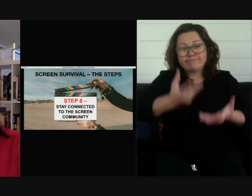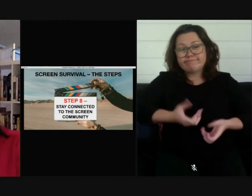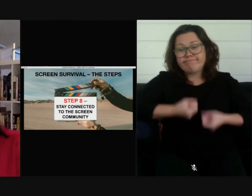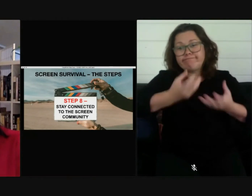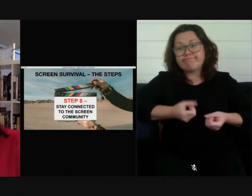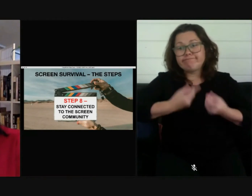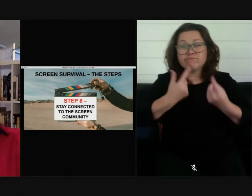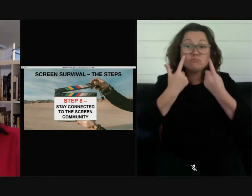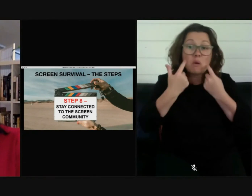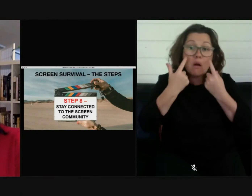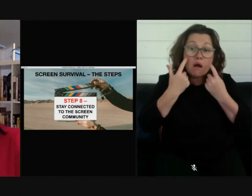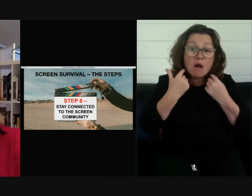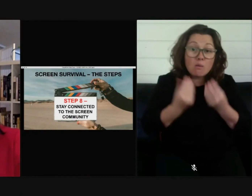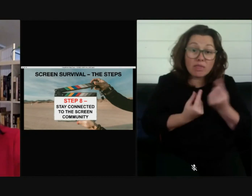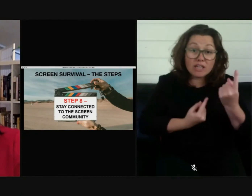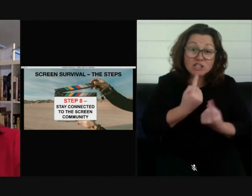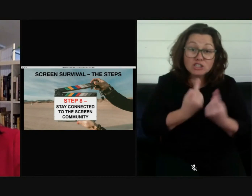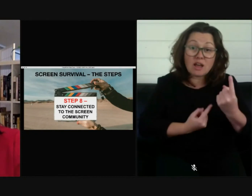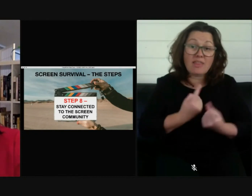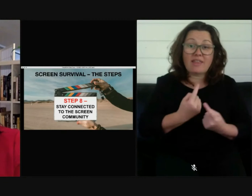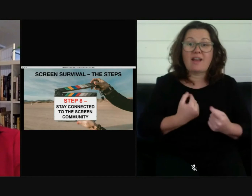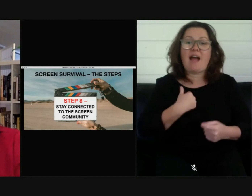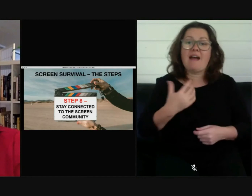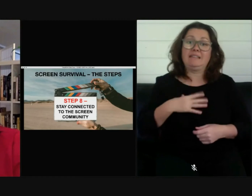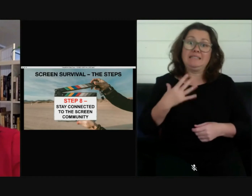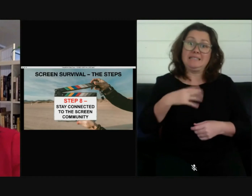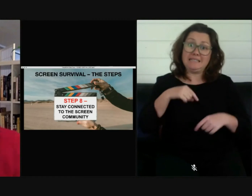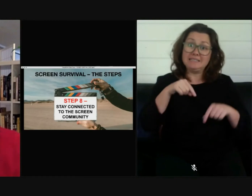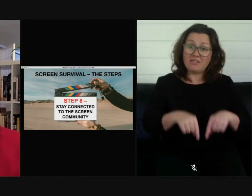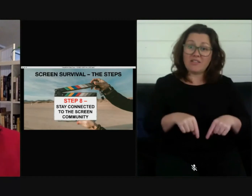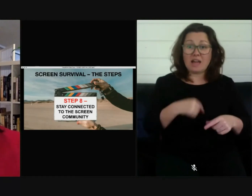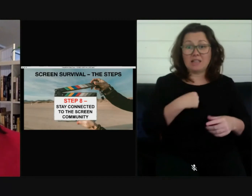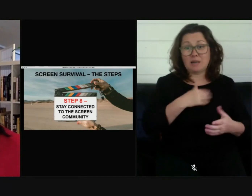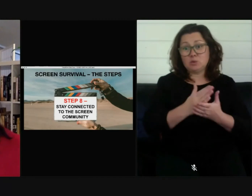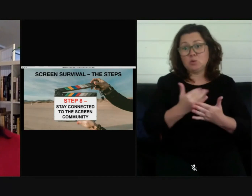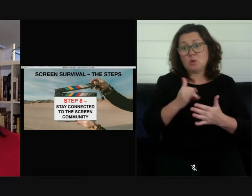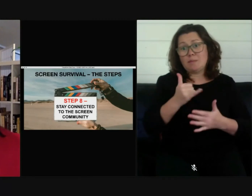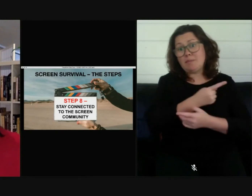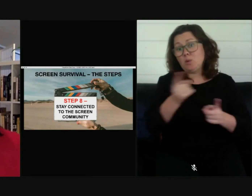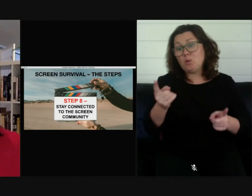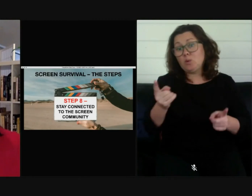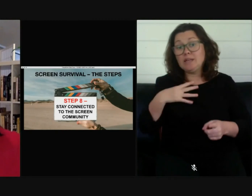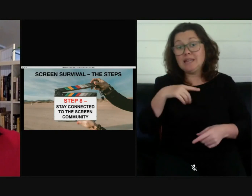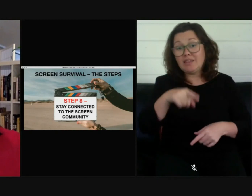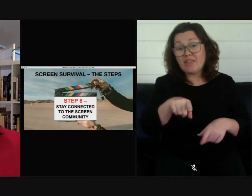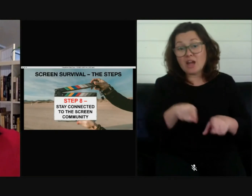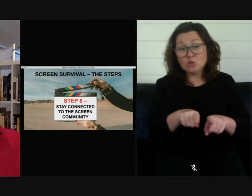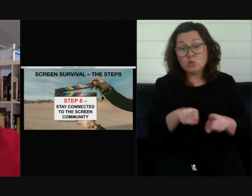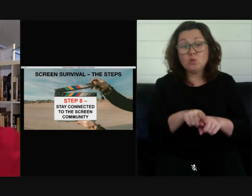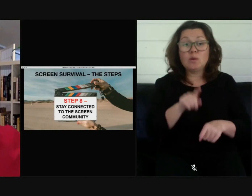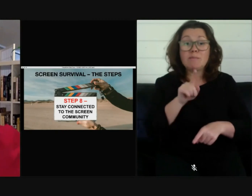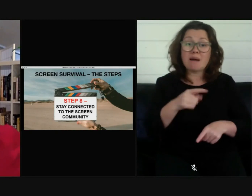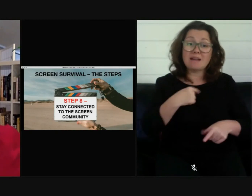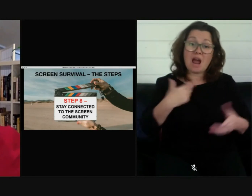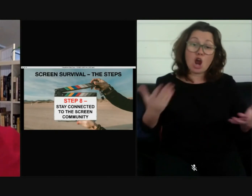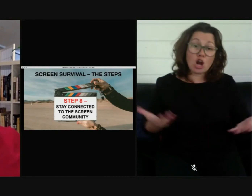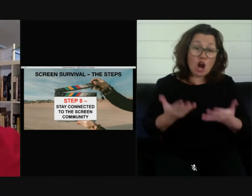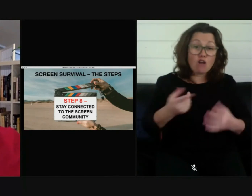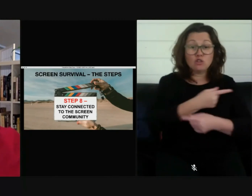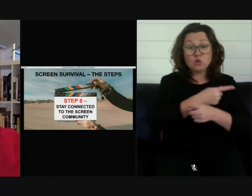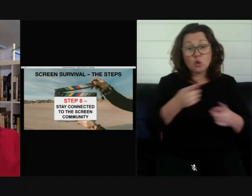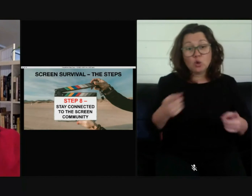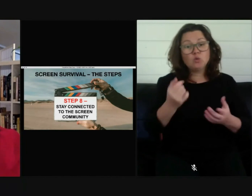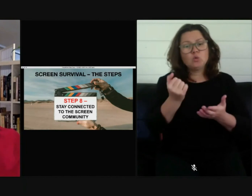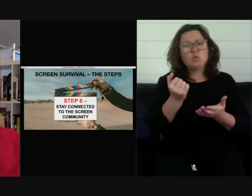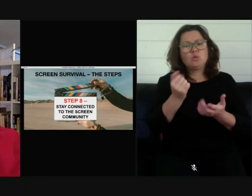that too. So I'm going to encourage you to make sure you're maintaining those connections, again, not just to family